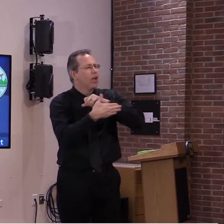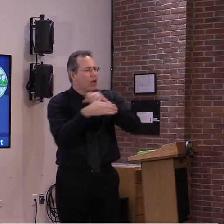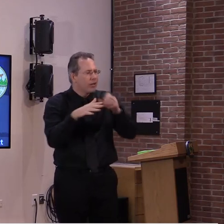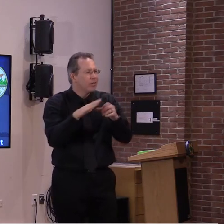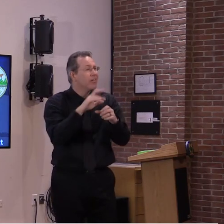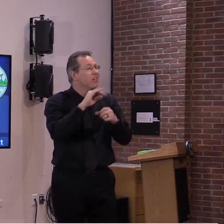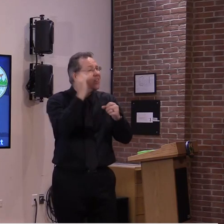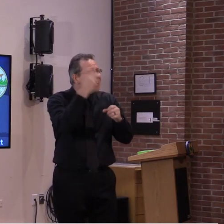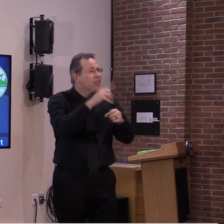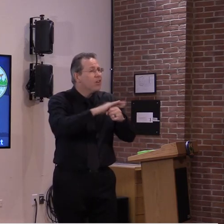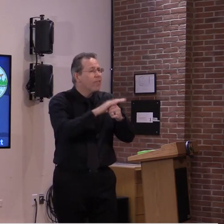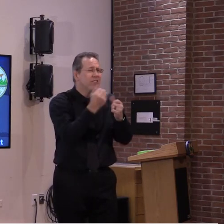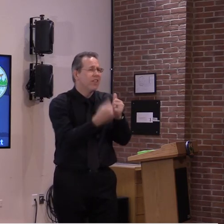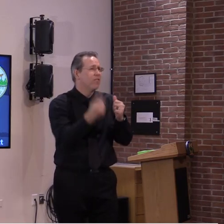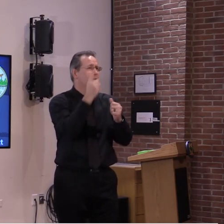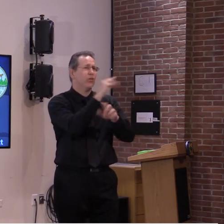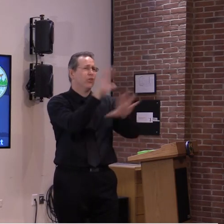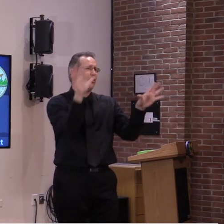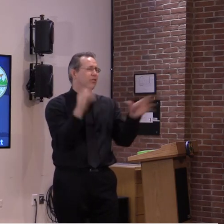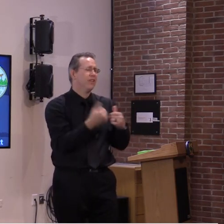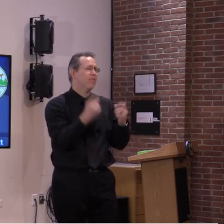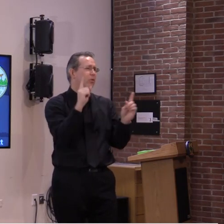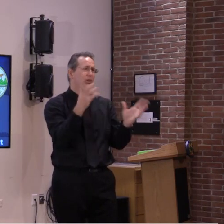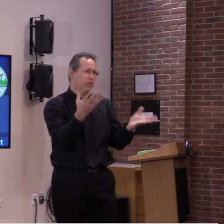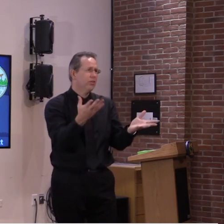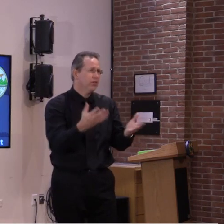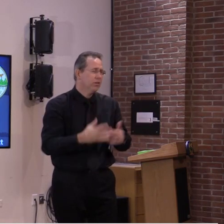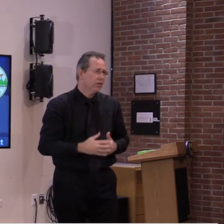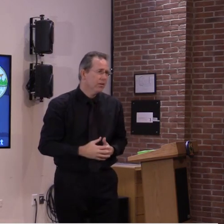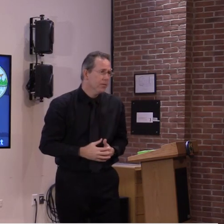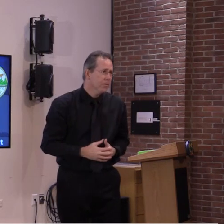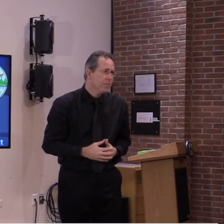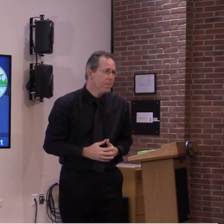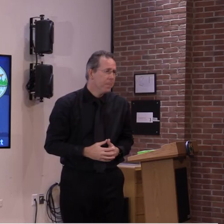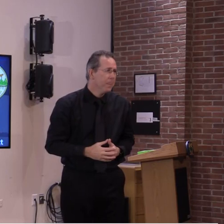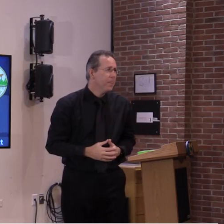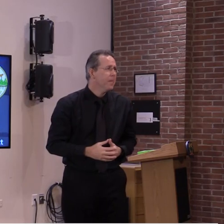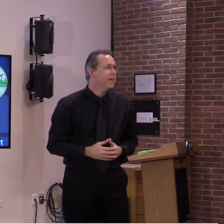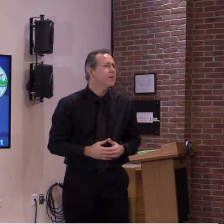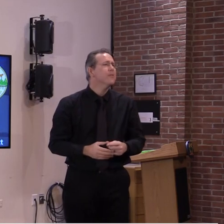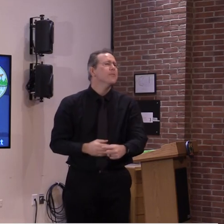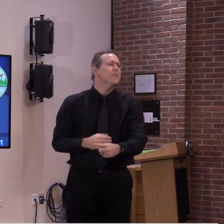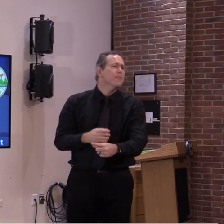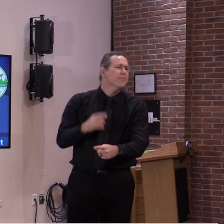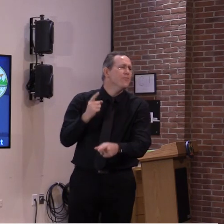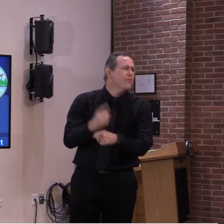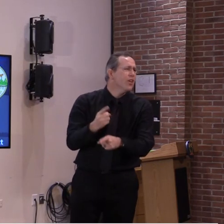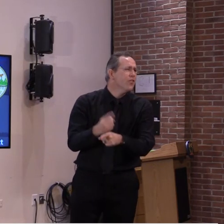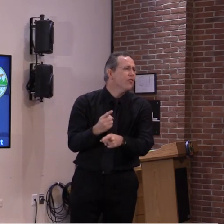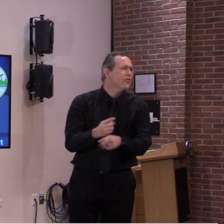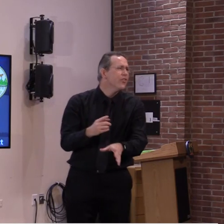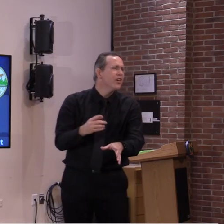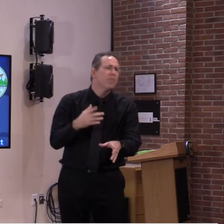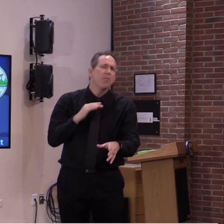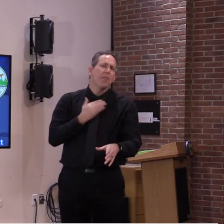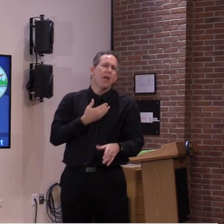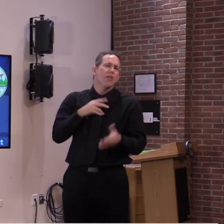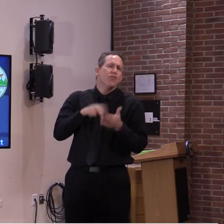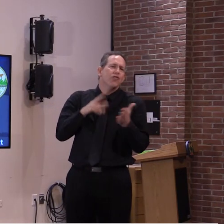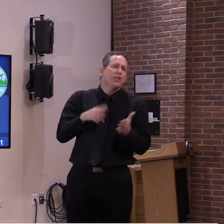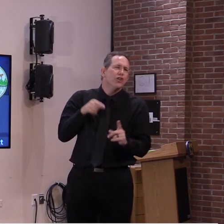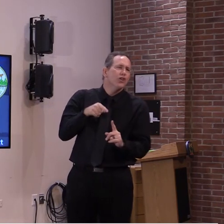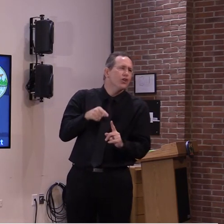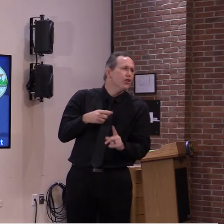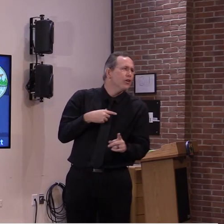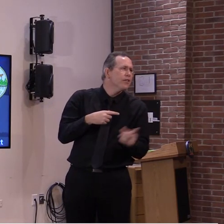Thank you. Yeah, that's what our readers are also concerned about. They would like to know, why does it look like Bayston is a safe haven when Bayston is bordered by Moortown, Warren,